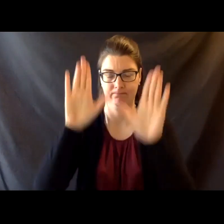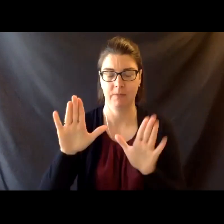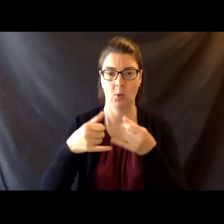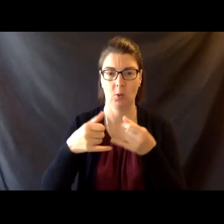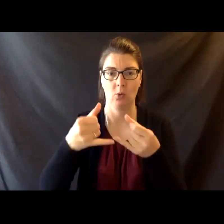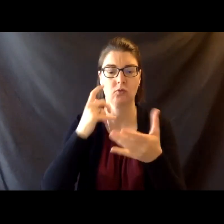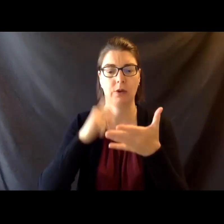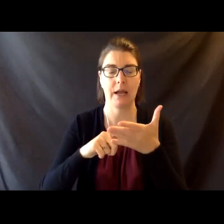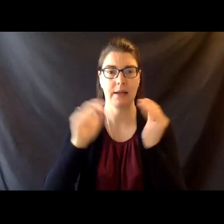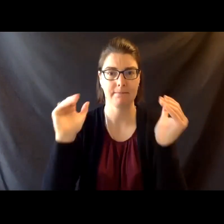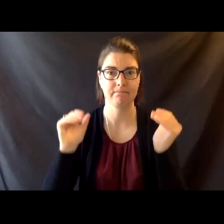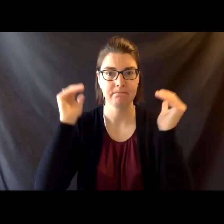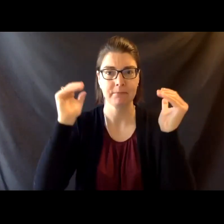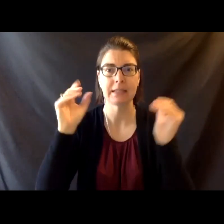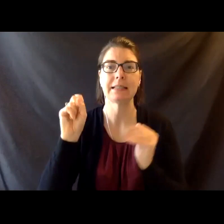established, full-time